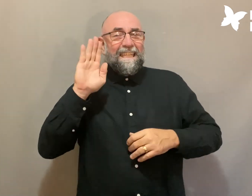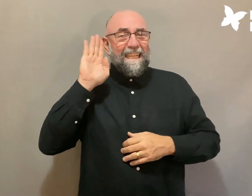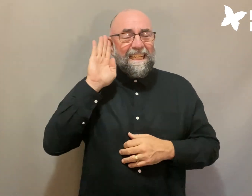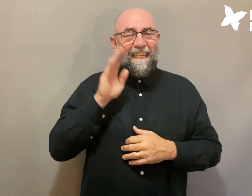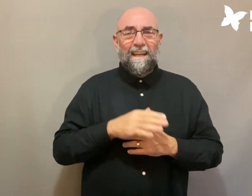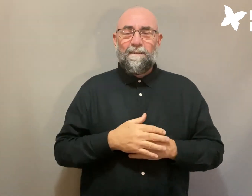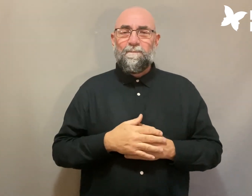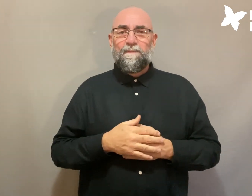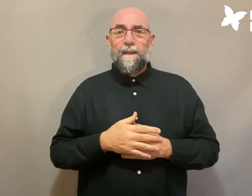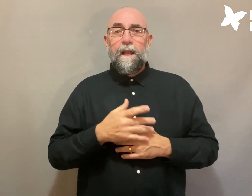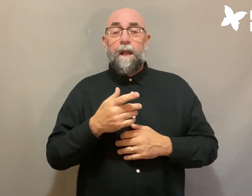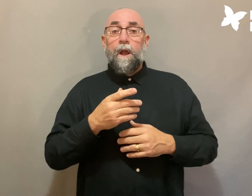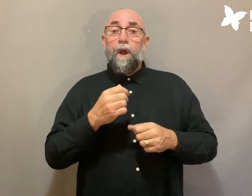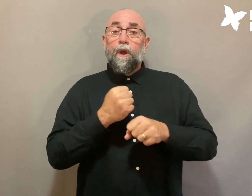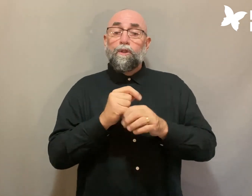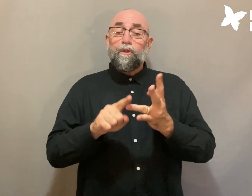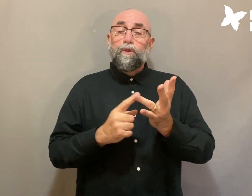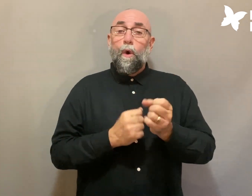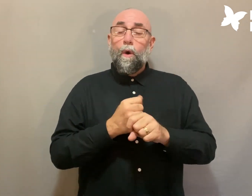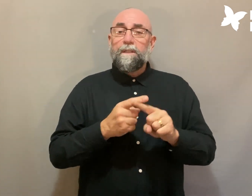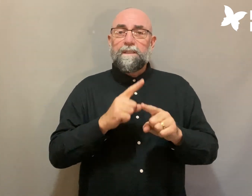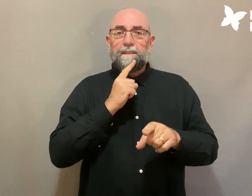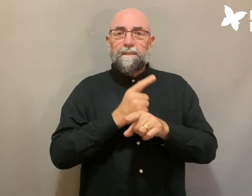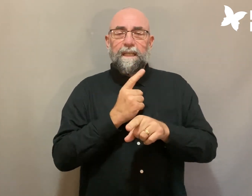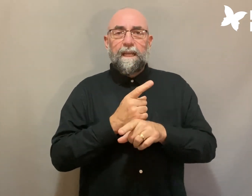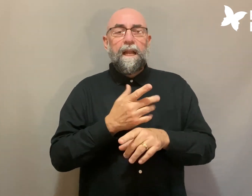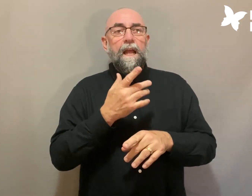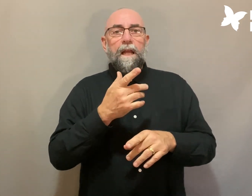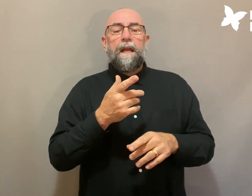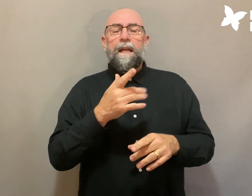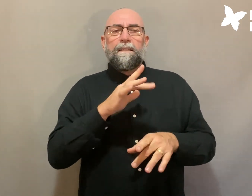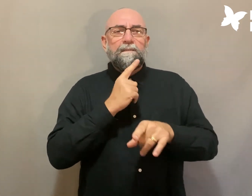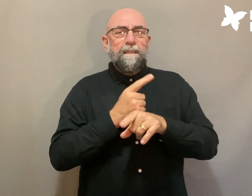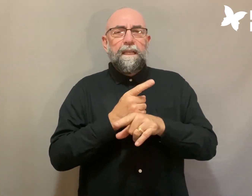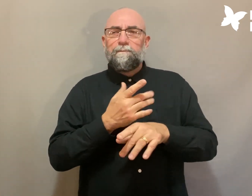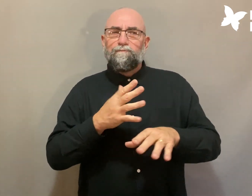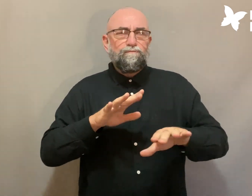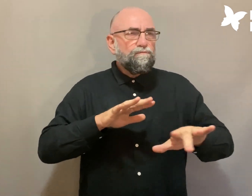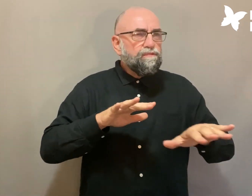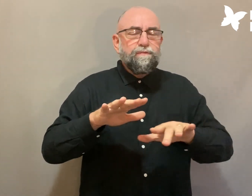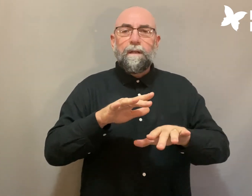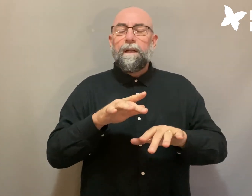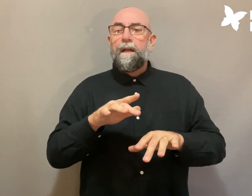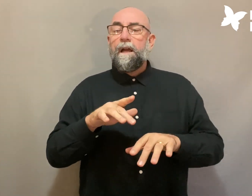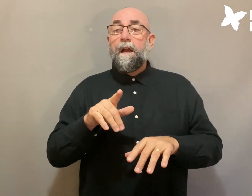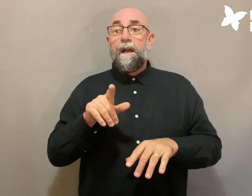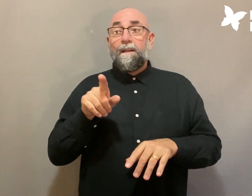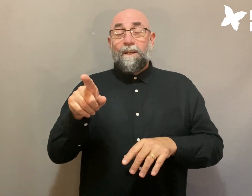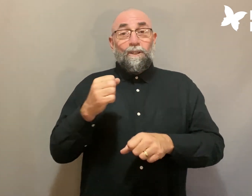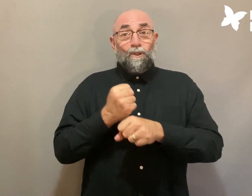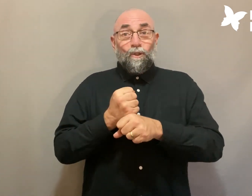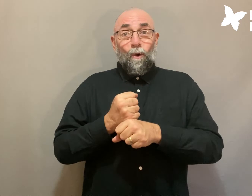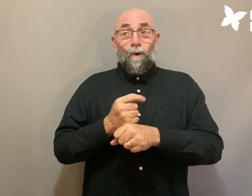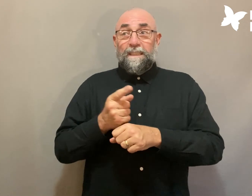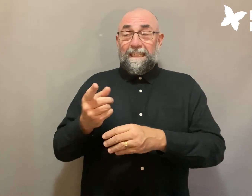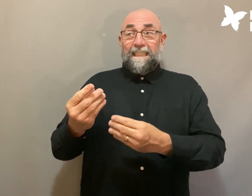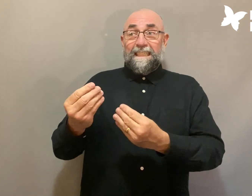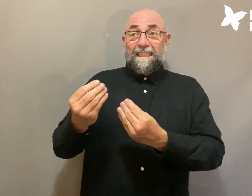In the dressing room, I'd be nervous. George doesn't just teach wrestling, he teaches